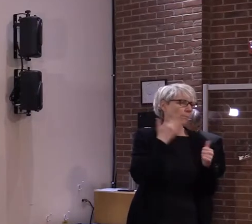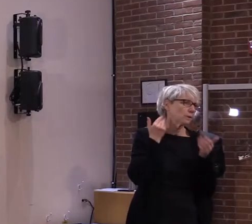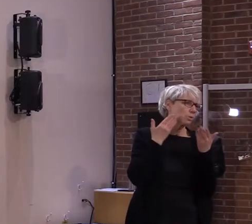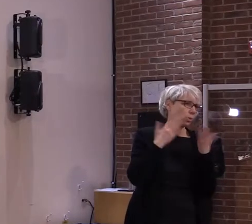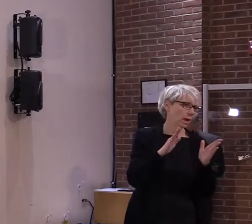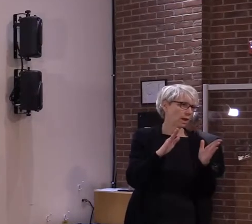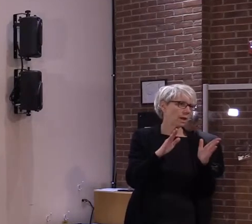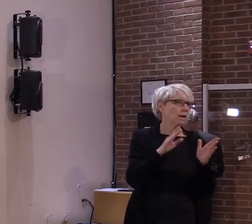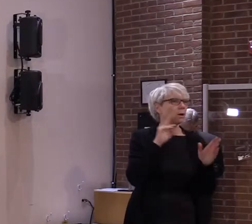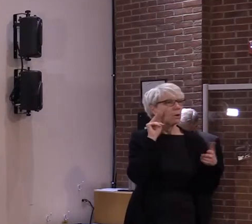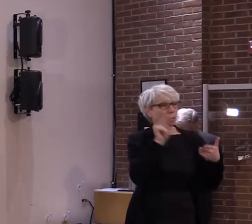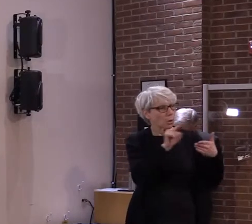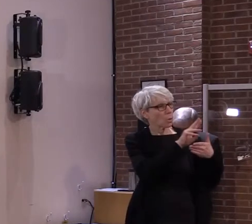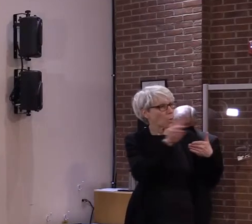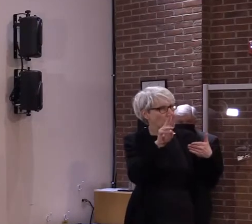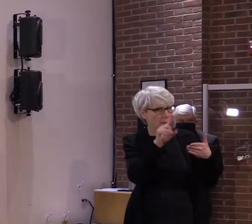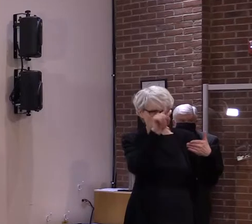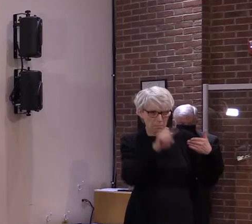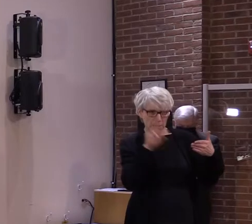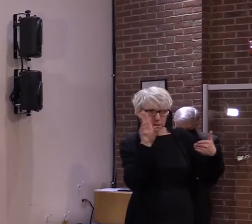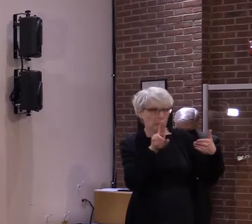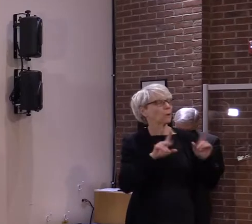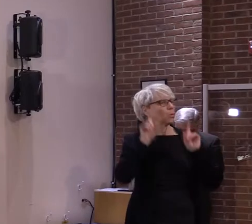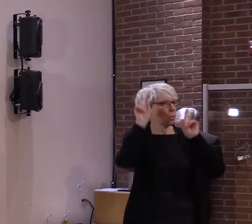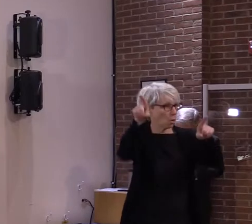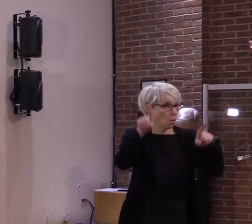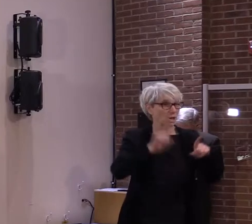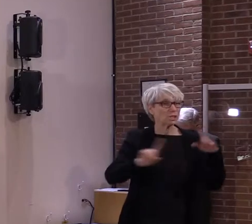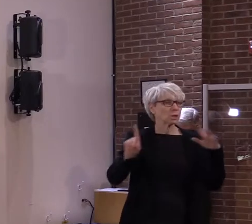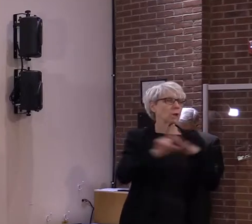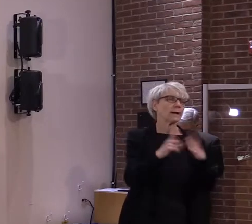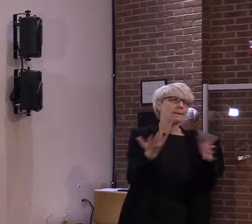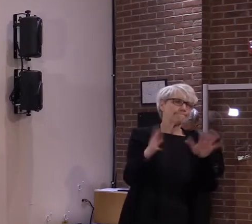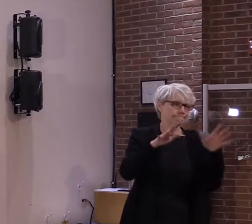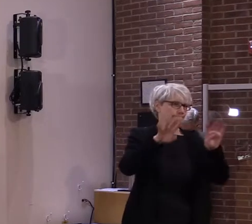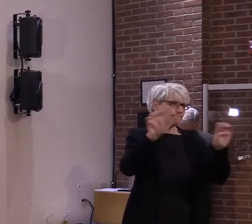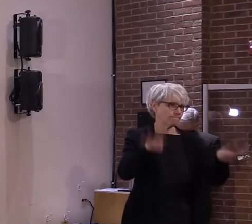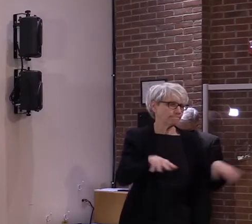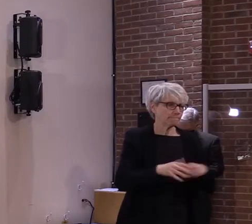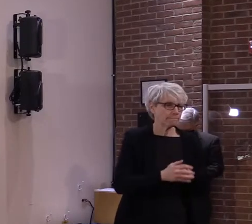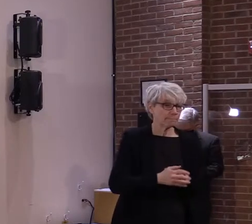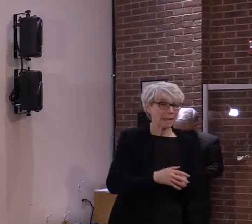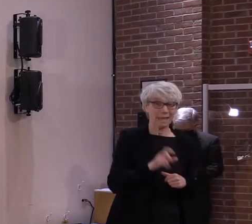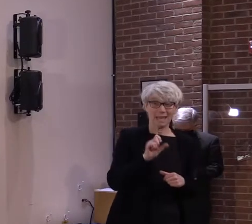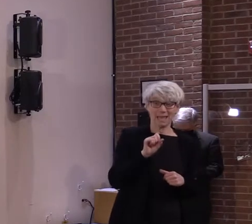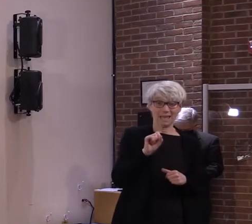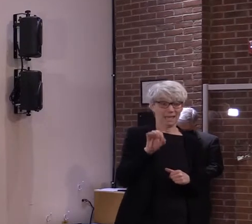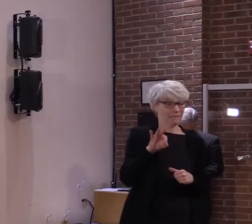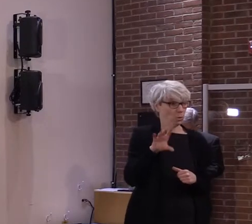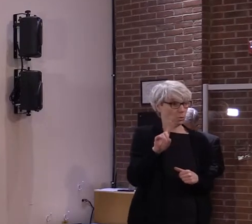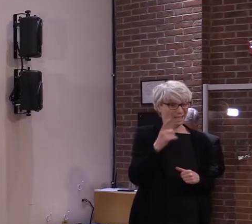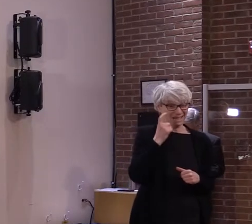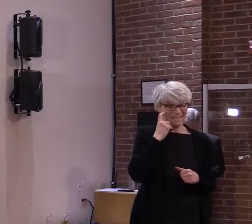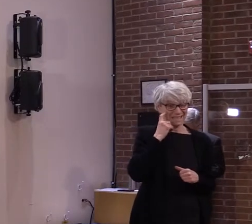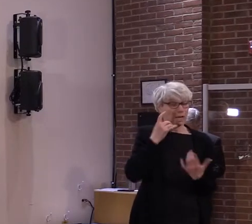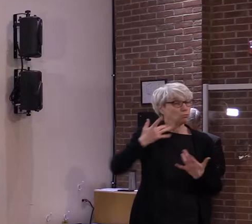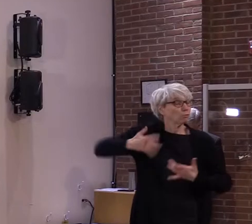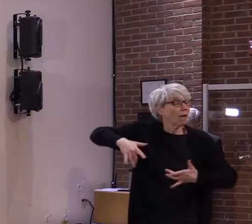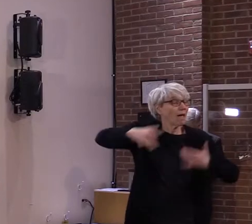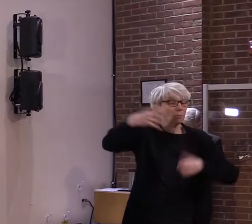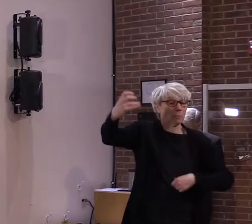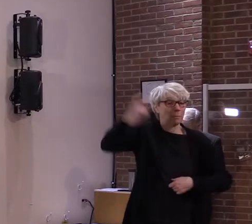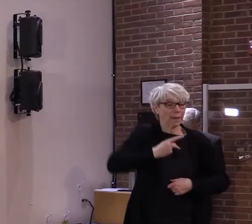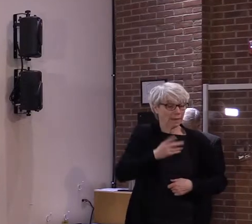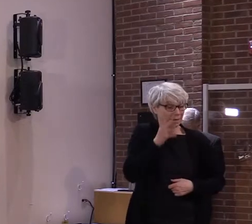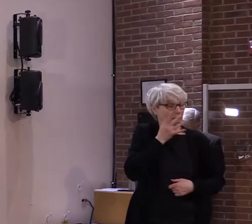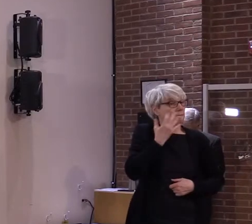site. If you did travel over the weekend, Friday is a perfect day to get tested as we transition to the